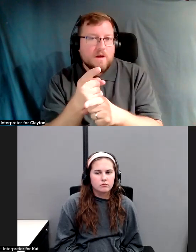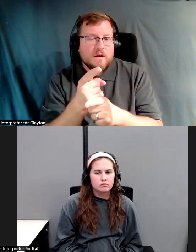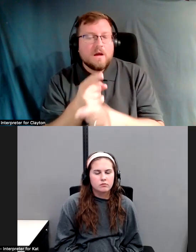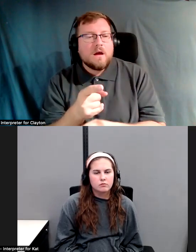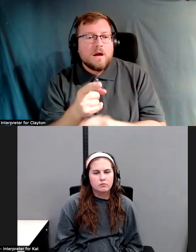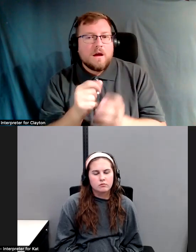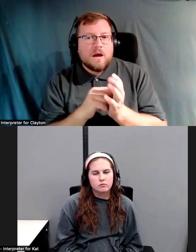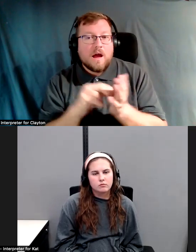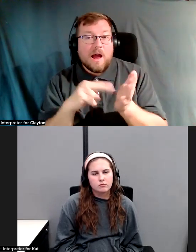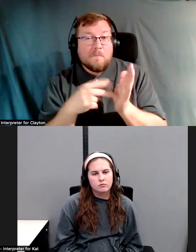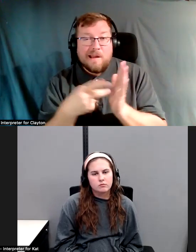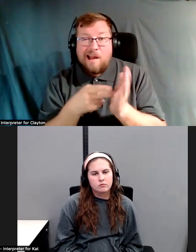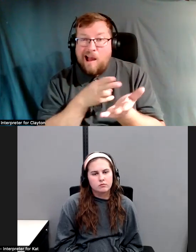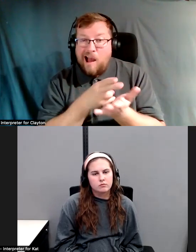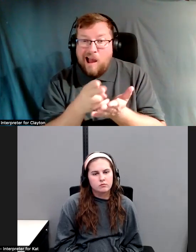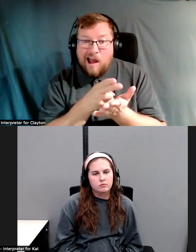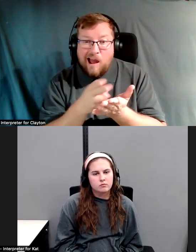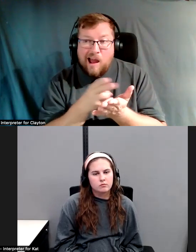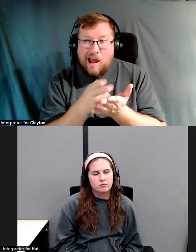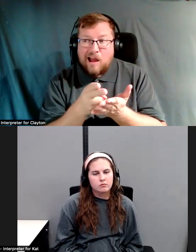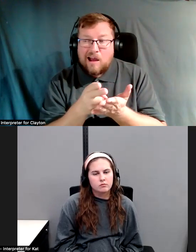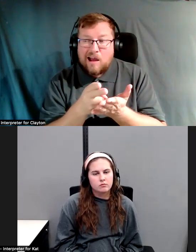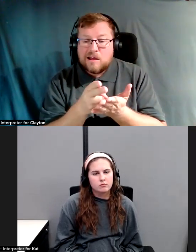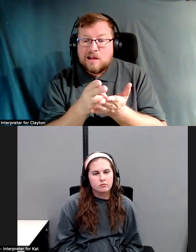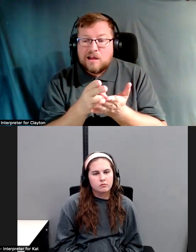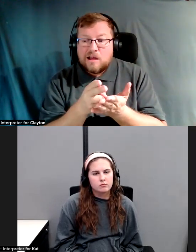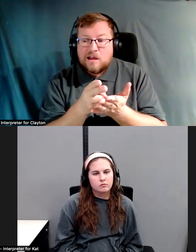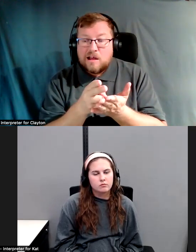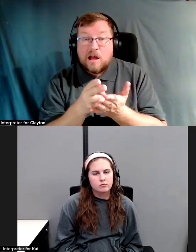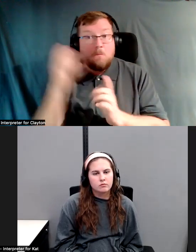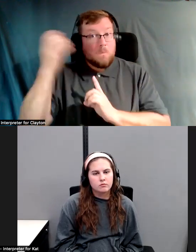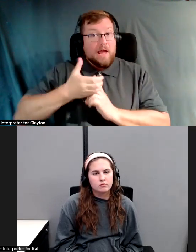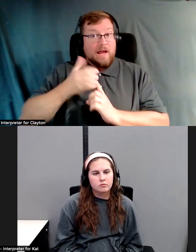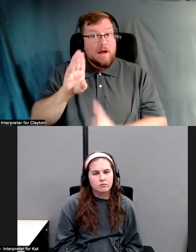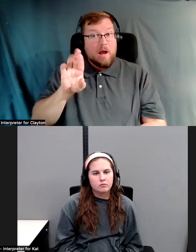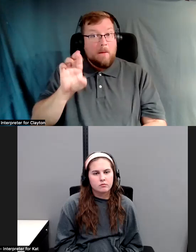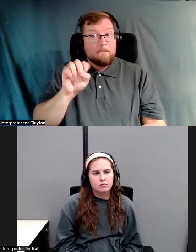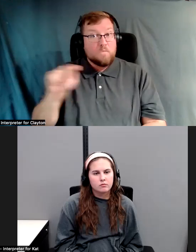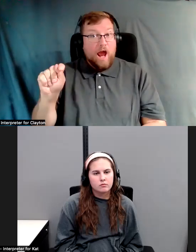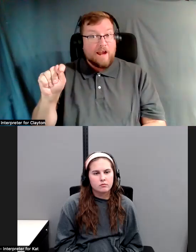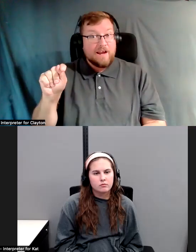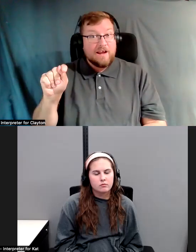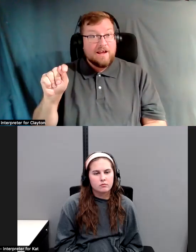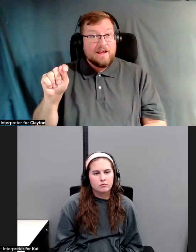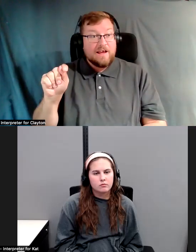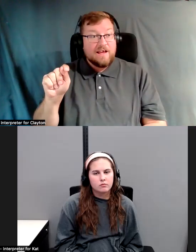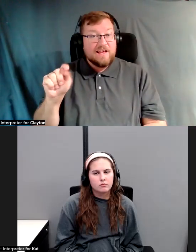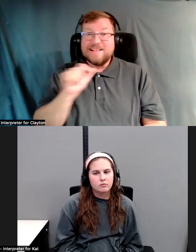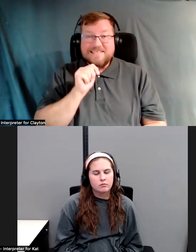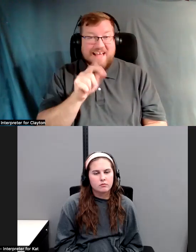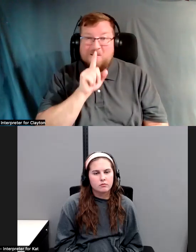mean, honestly, playing Brett, you know, it wasn't a far stretch of just